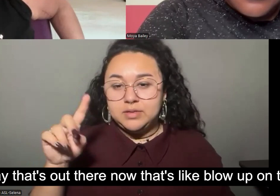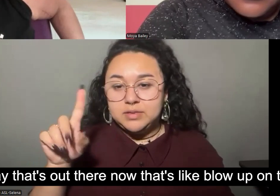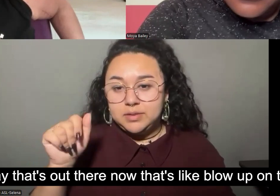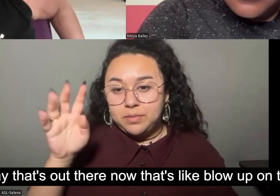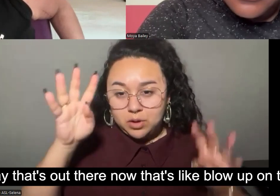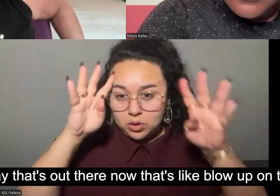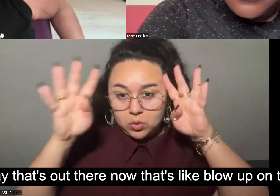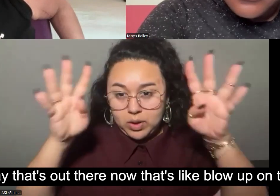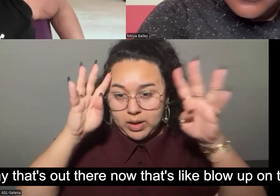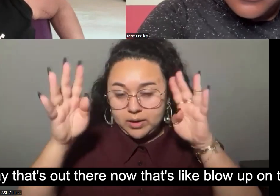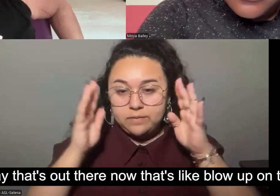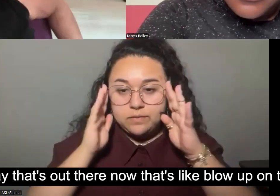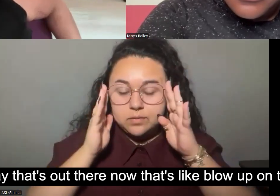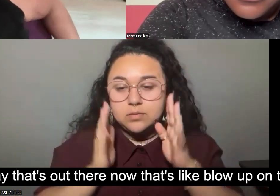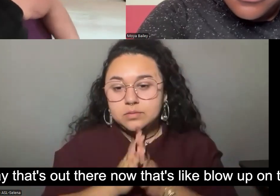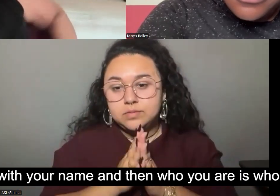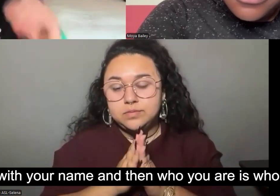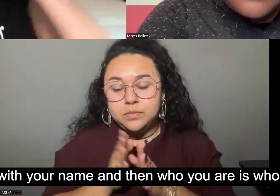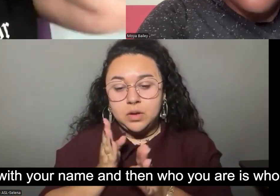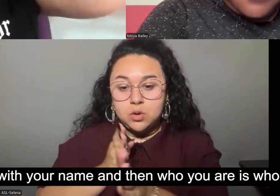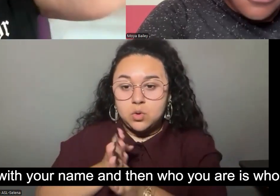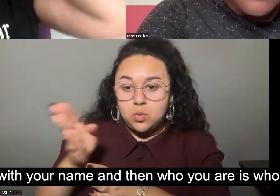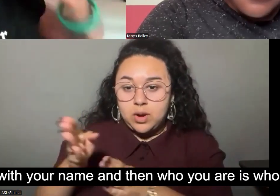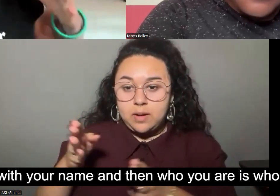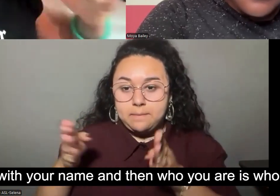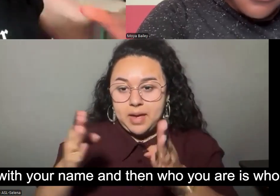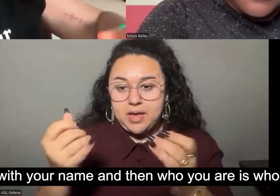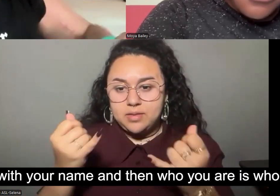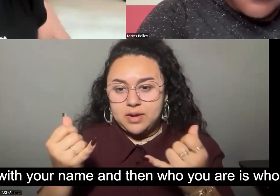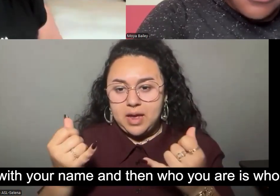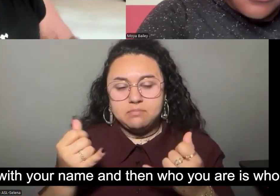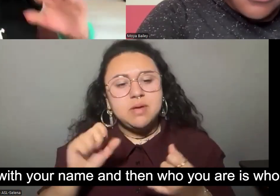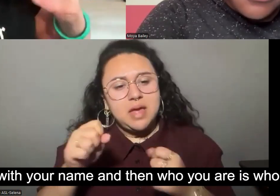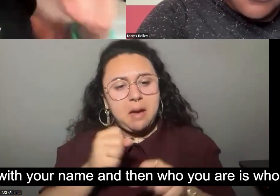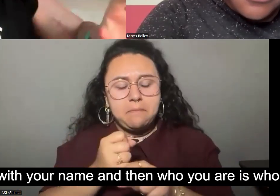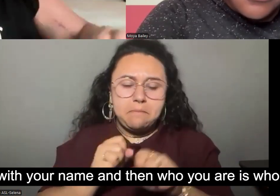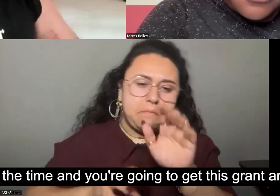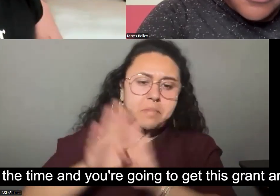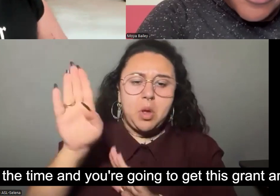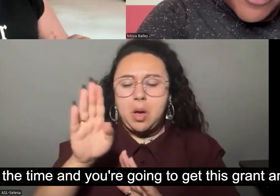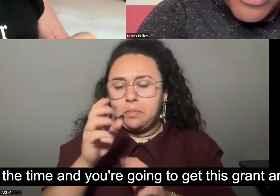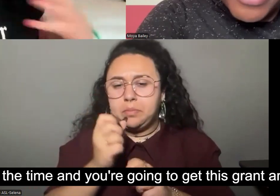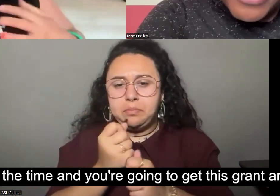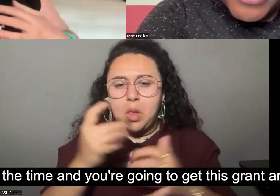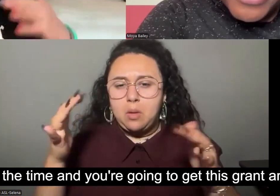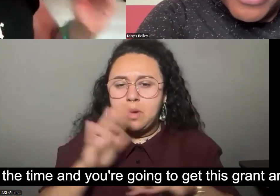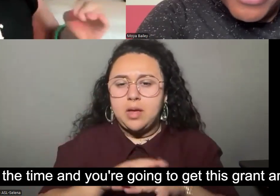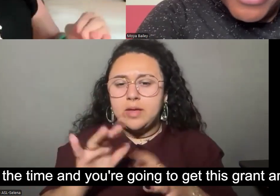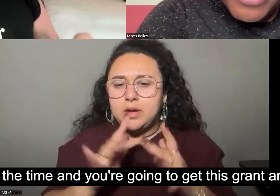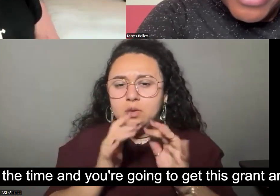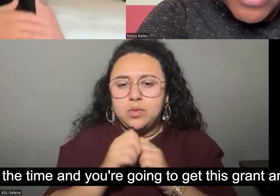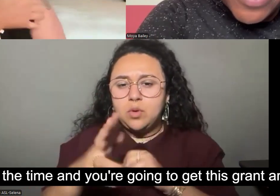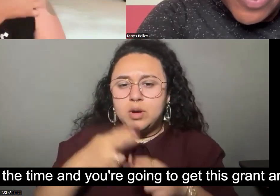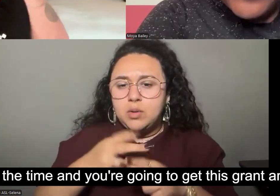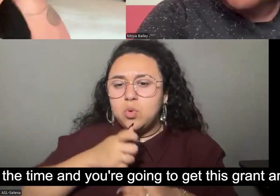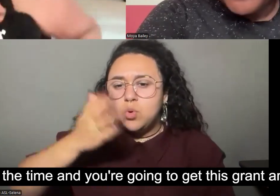creative, like career pathway that's out there now that's like, yeah, blow up on the internet with your name. And then, who you are is who you are all